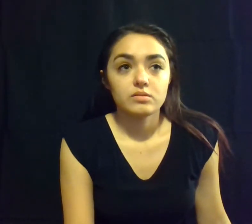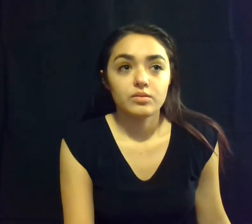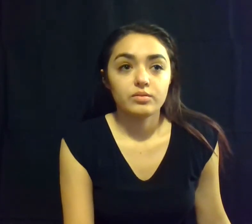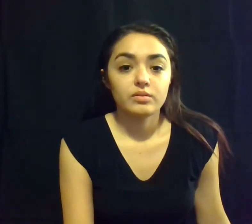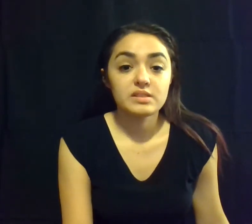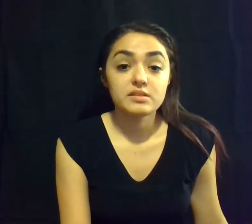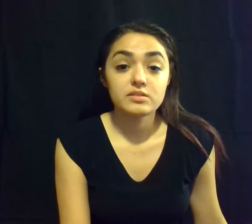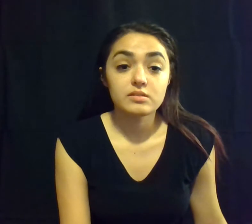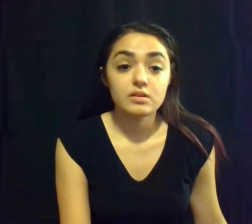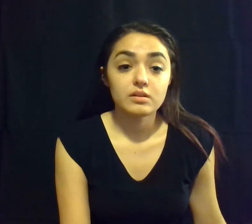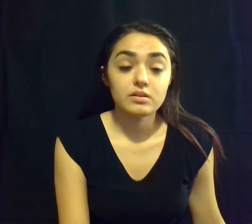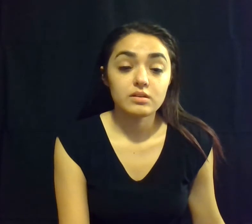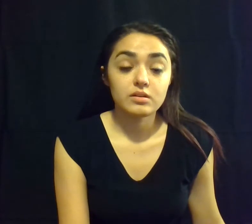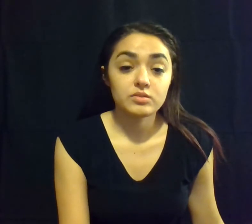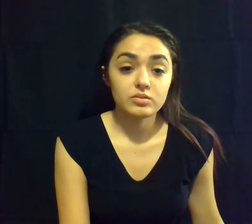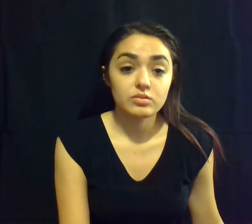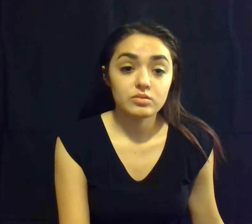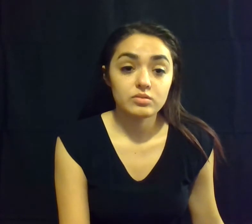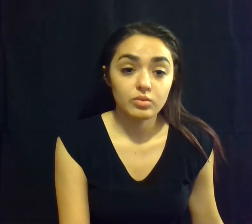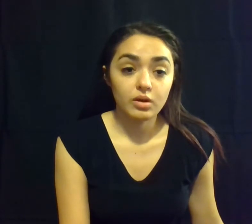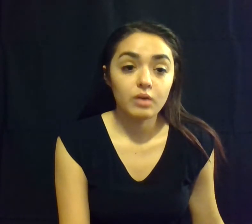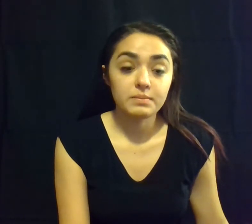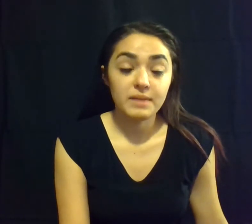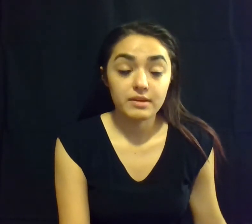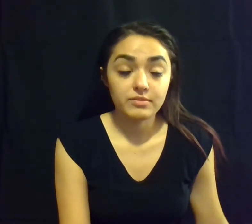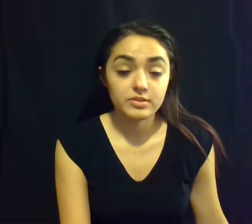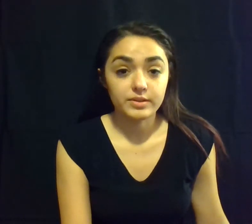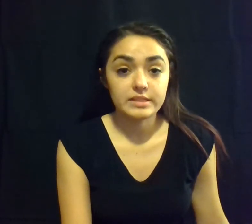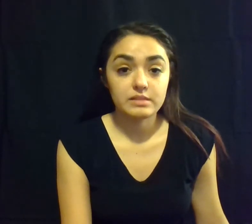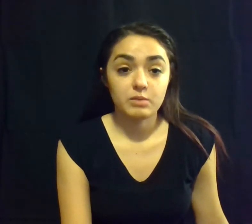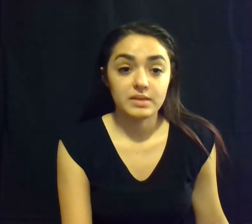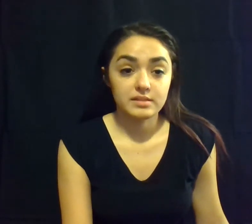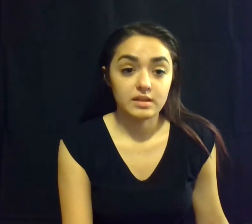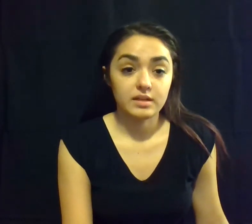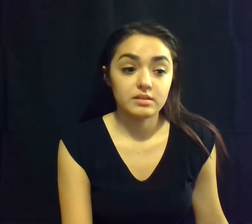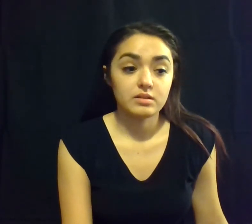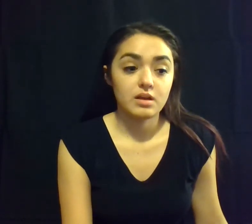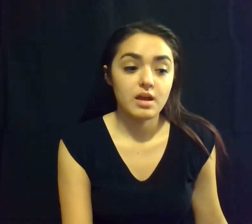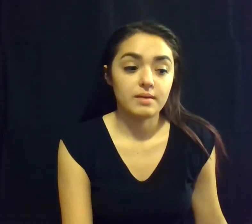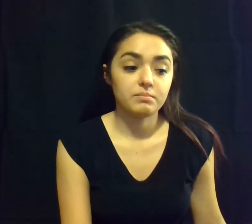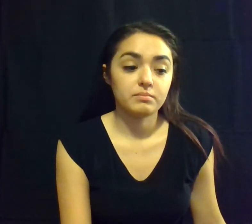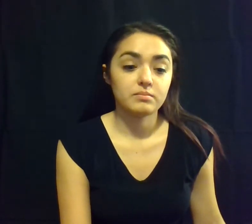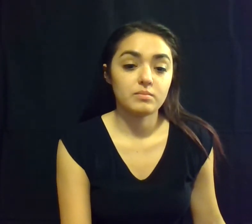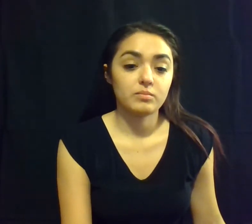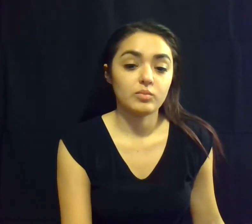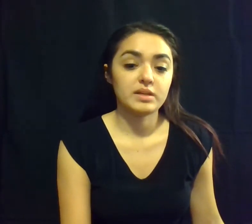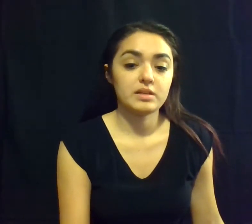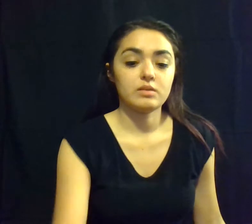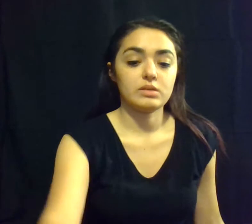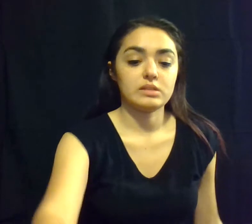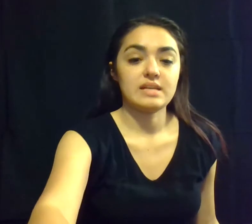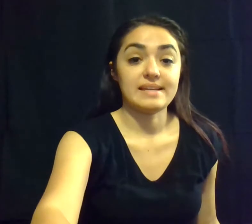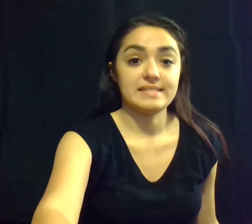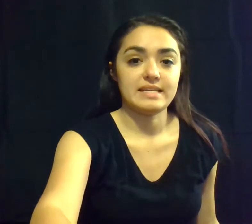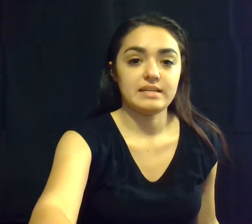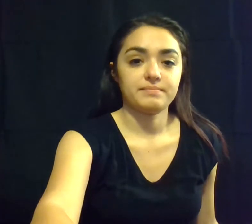So this is one of my favorite stories about my son when he was 19.